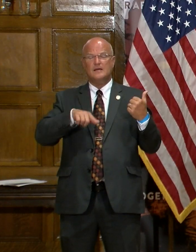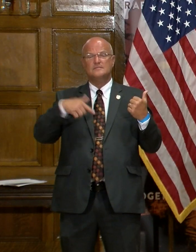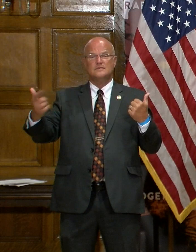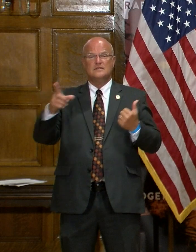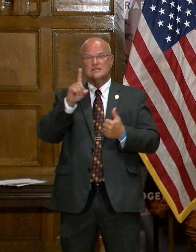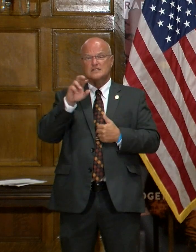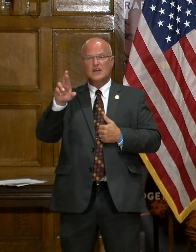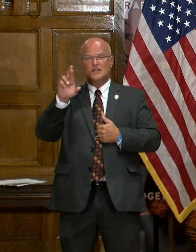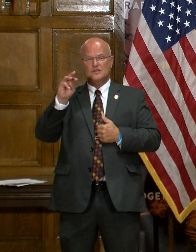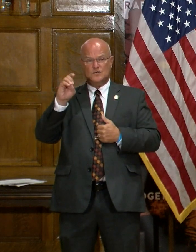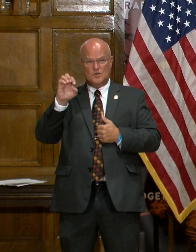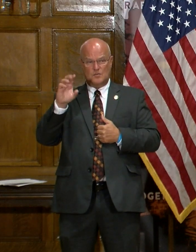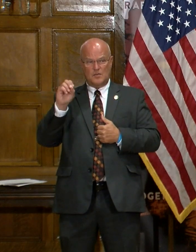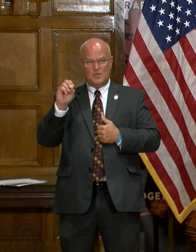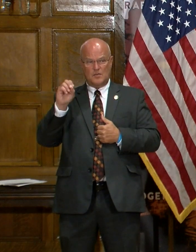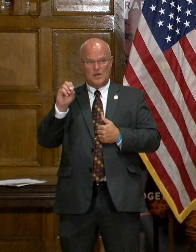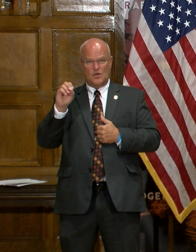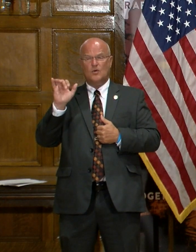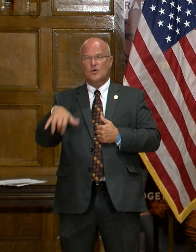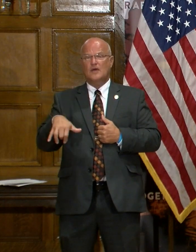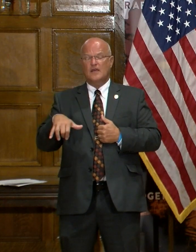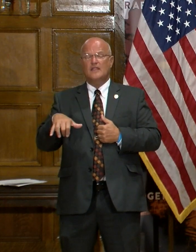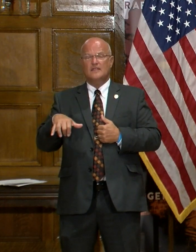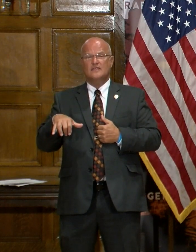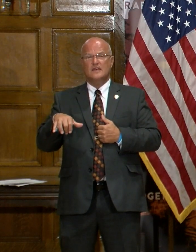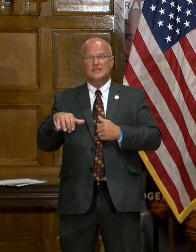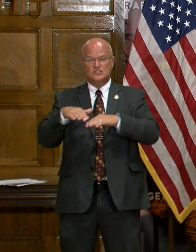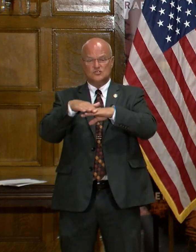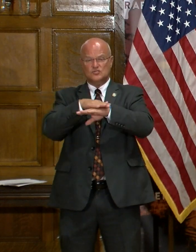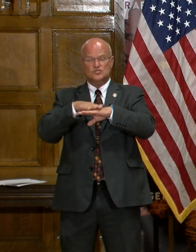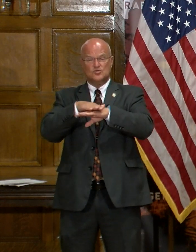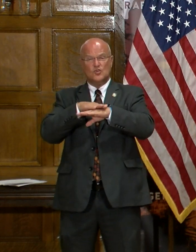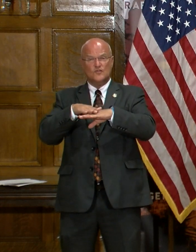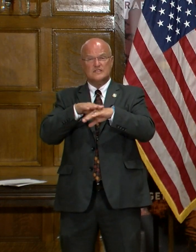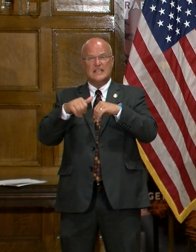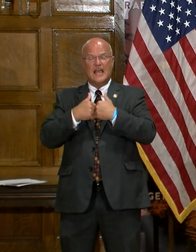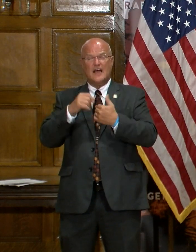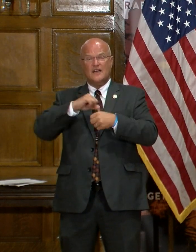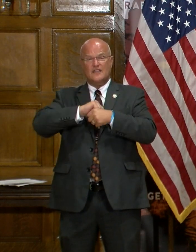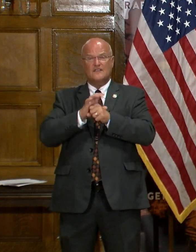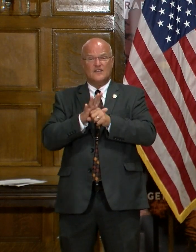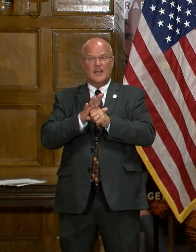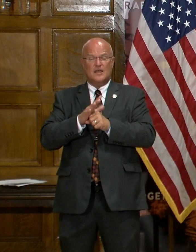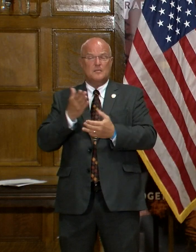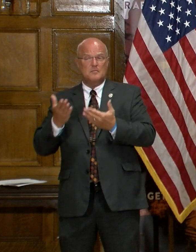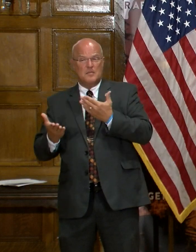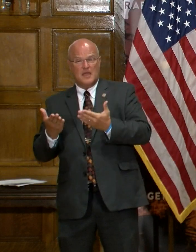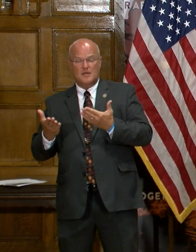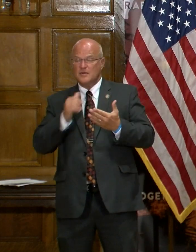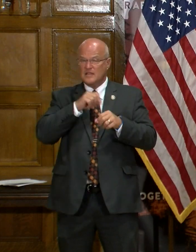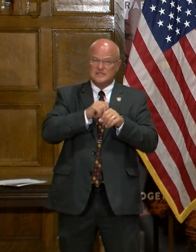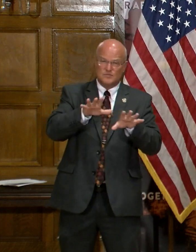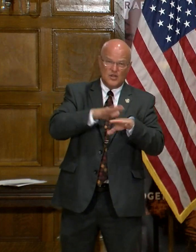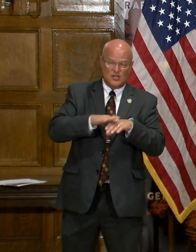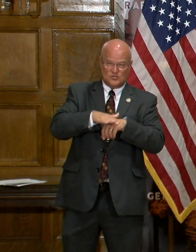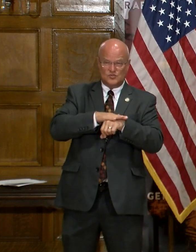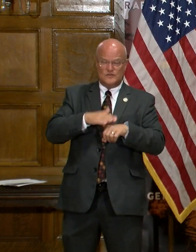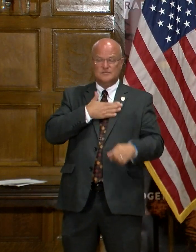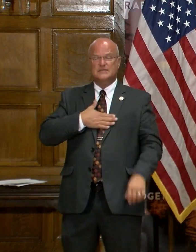Dr. Romero, can you address the surfaces and how the virus may or may not spread on